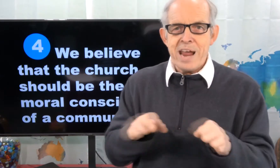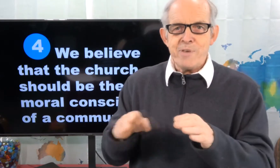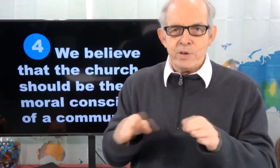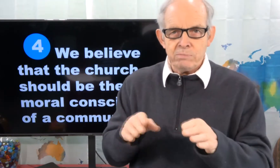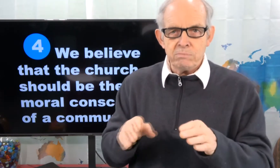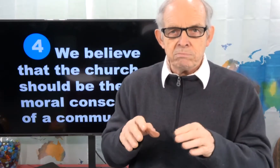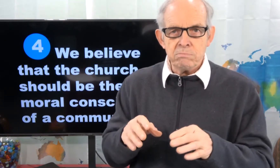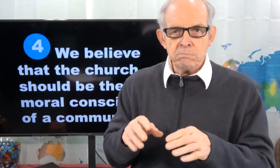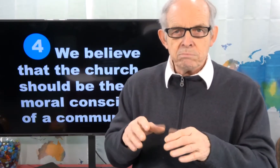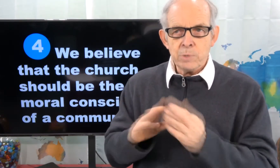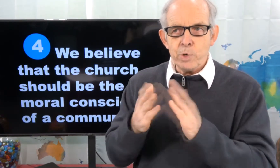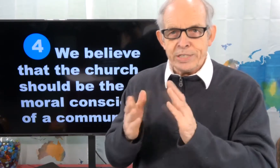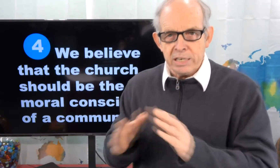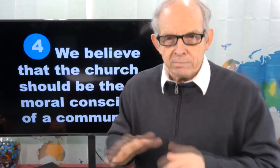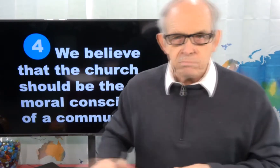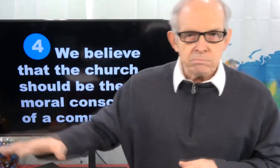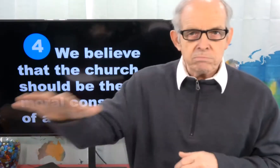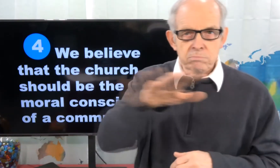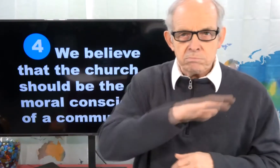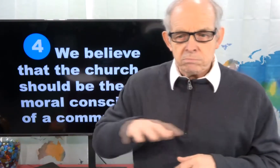behavior, beauty.